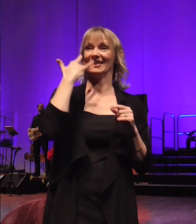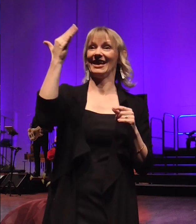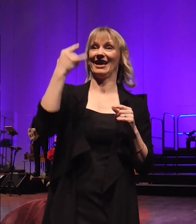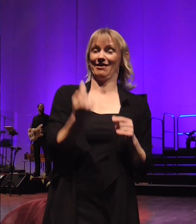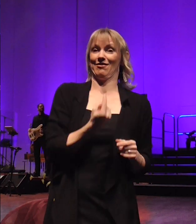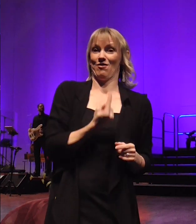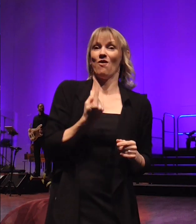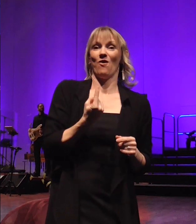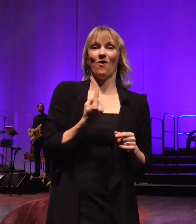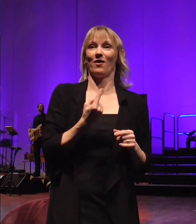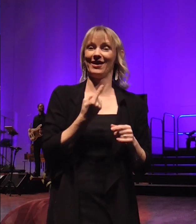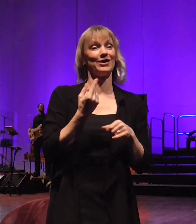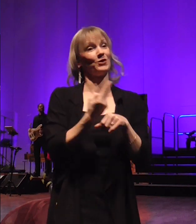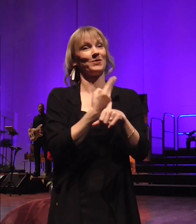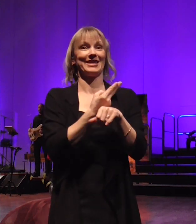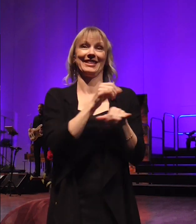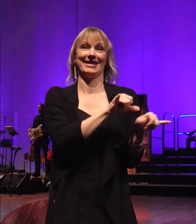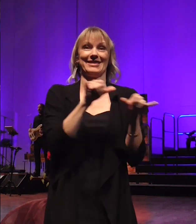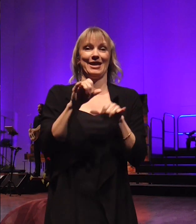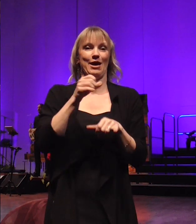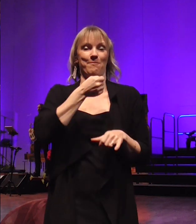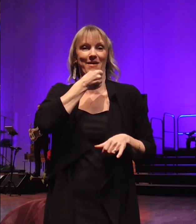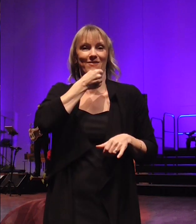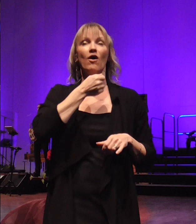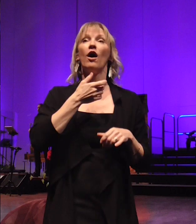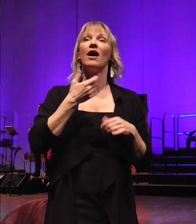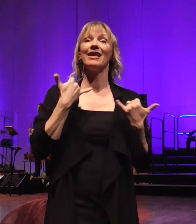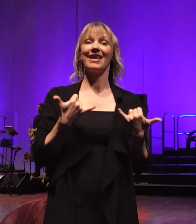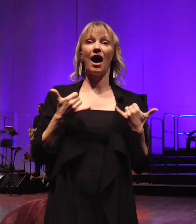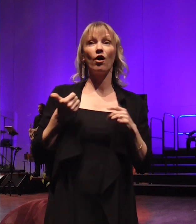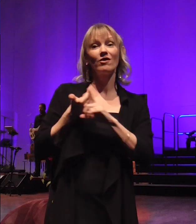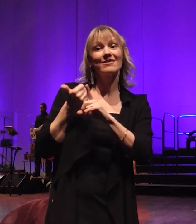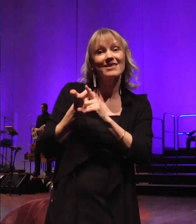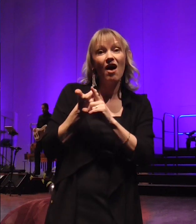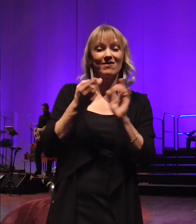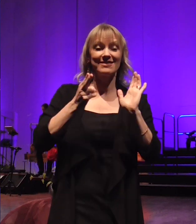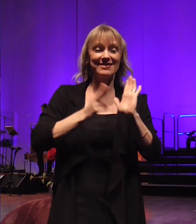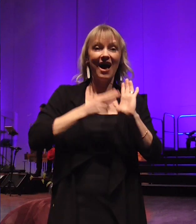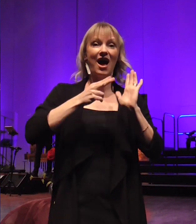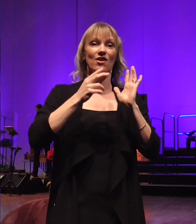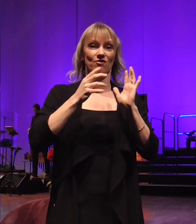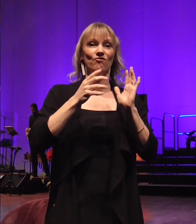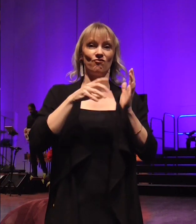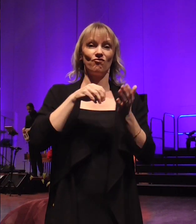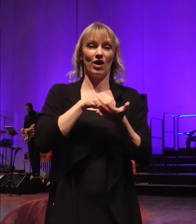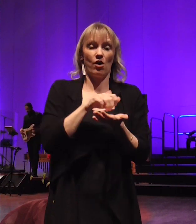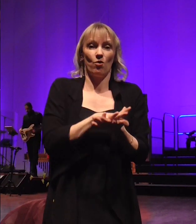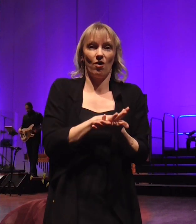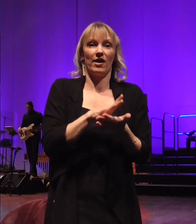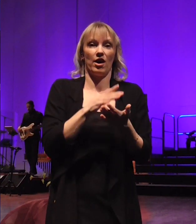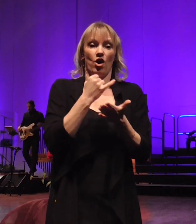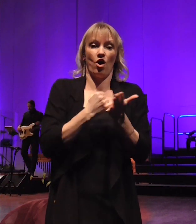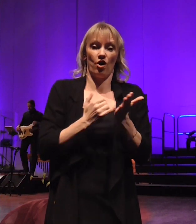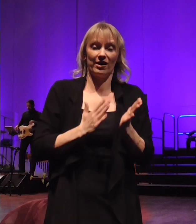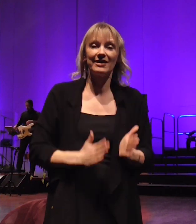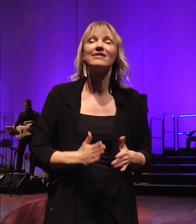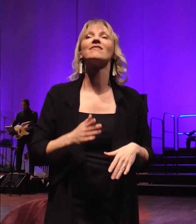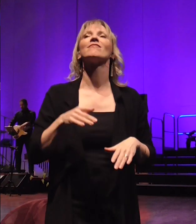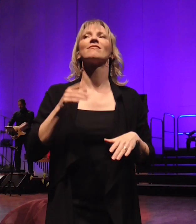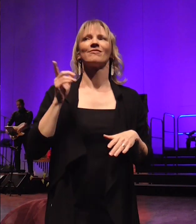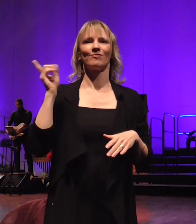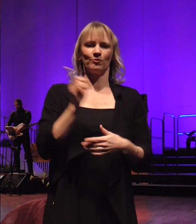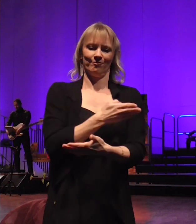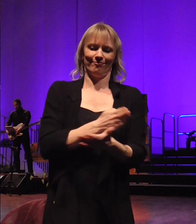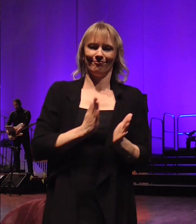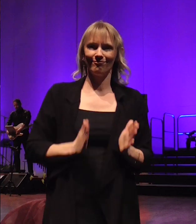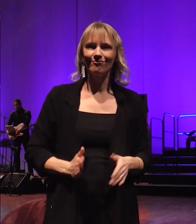then, but guess what? Lokana is now a signed recording artist whose job it is to spread music and love for music